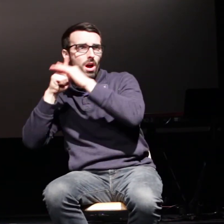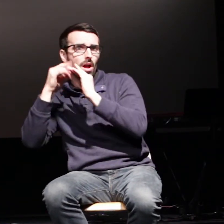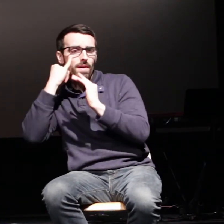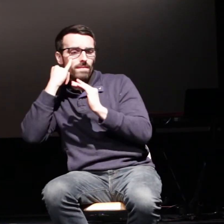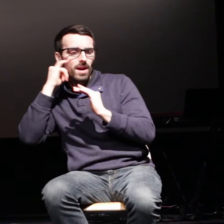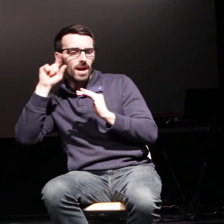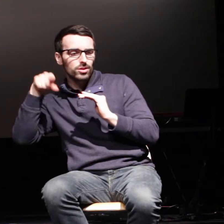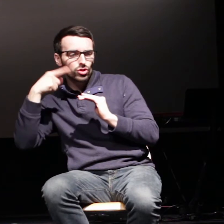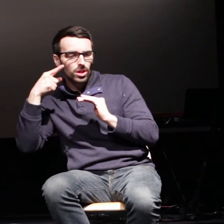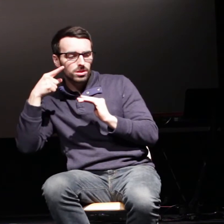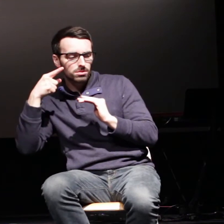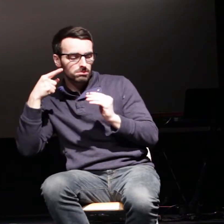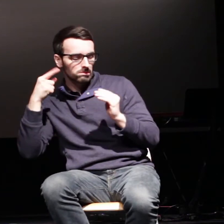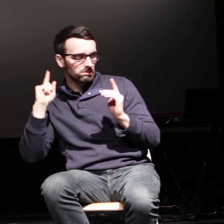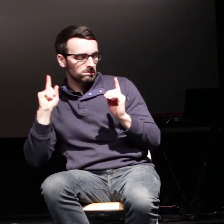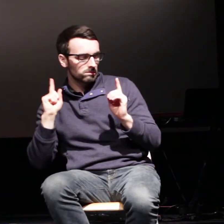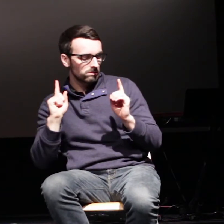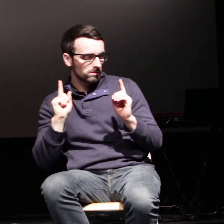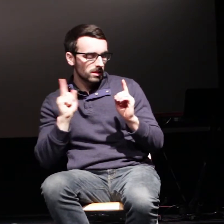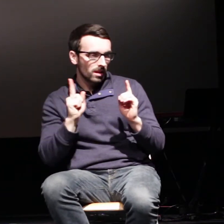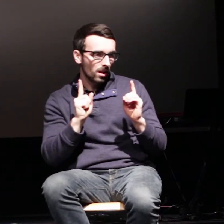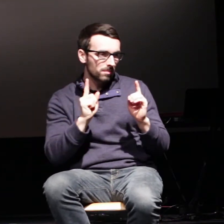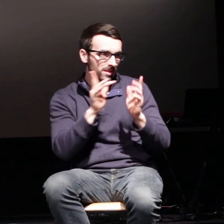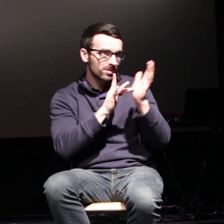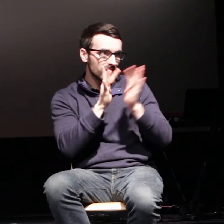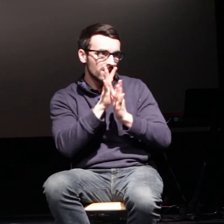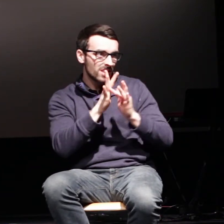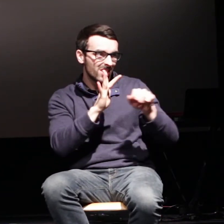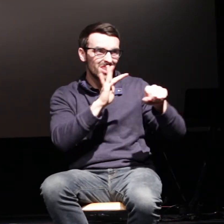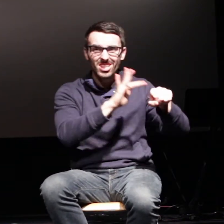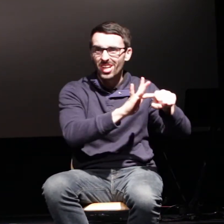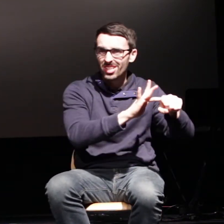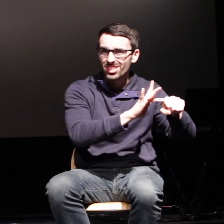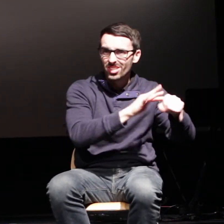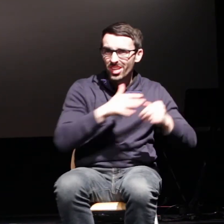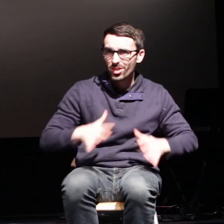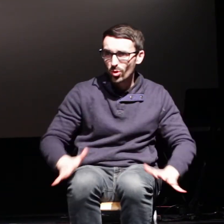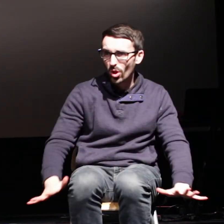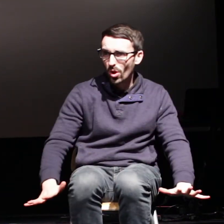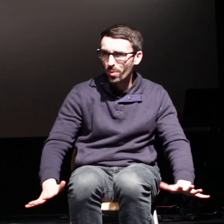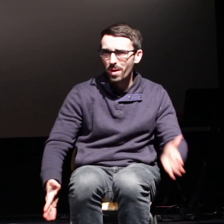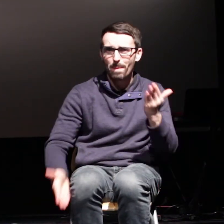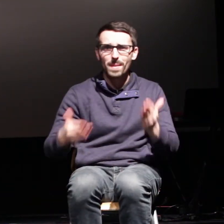behind Jesus and touch the edge of his cloak, maybe I'll be healed.